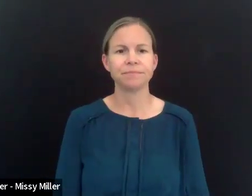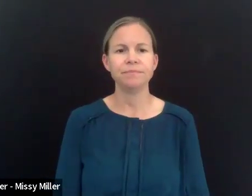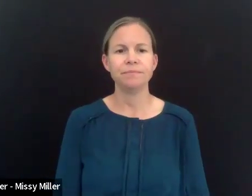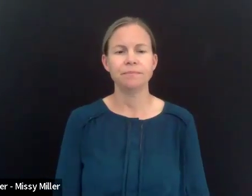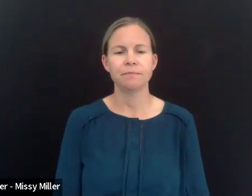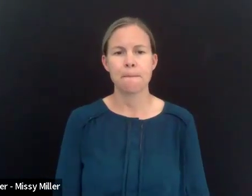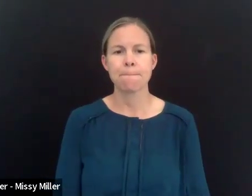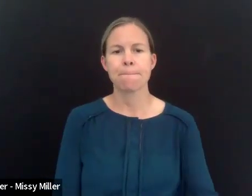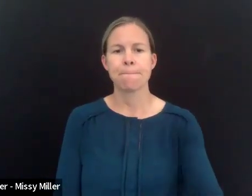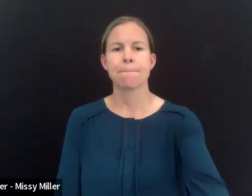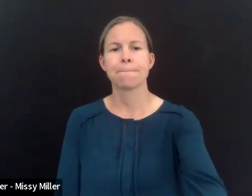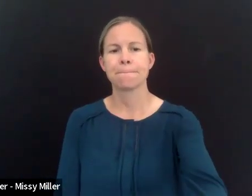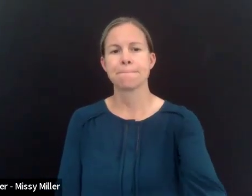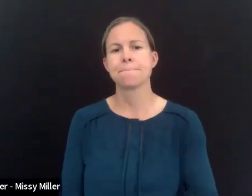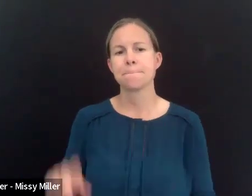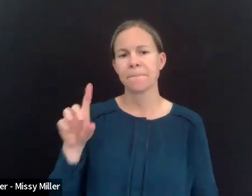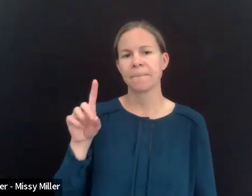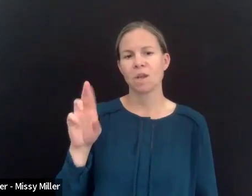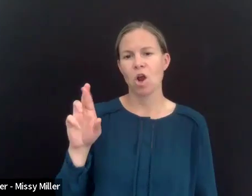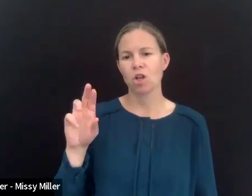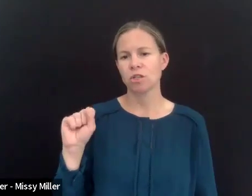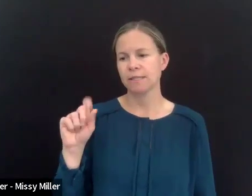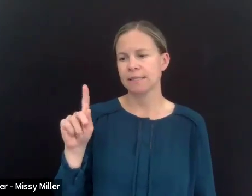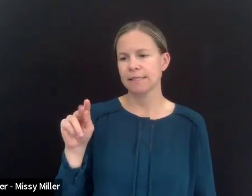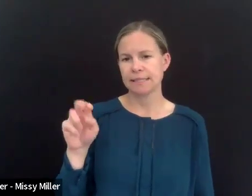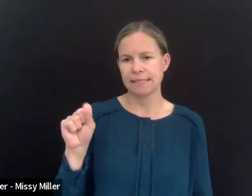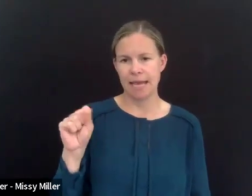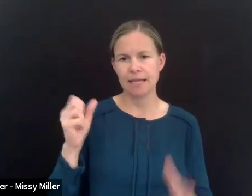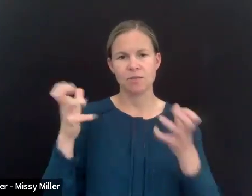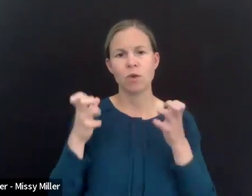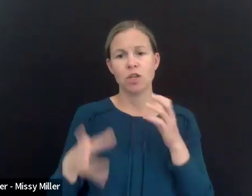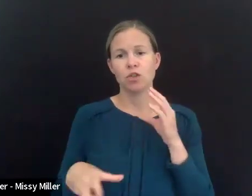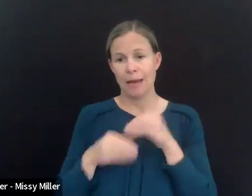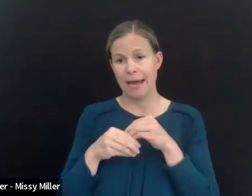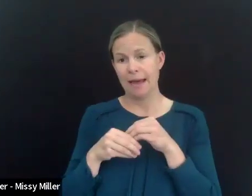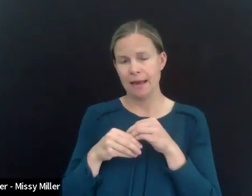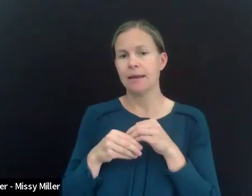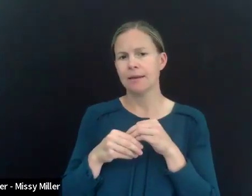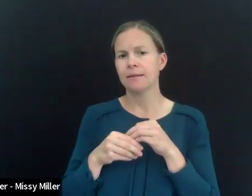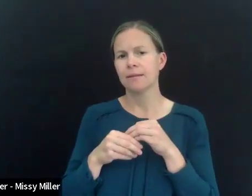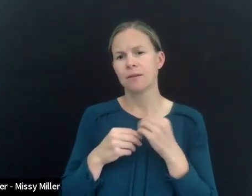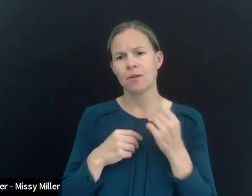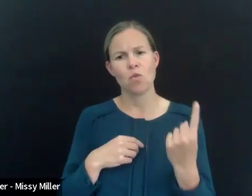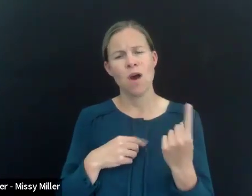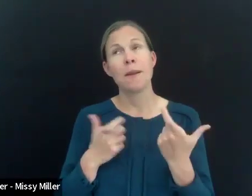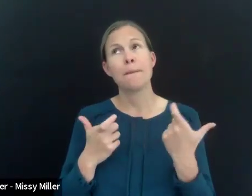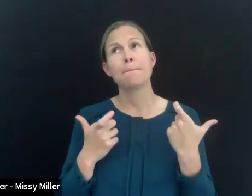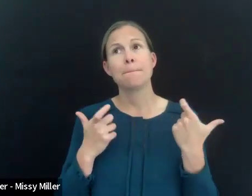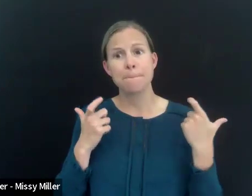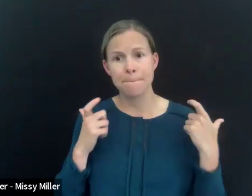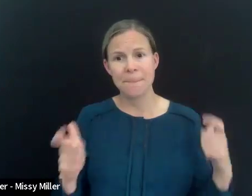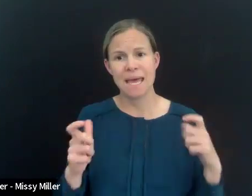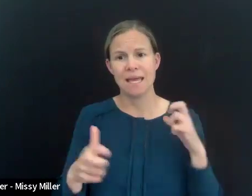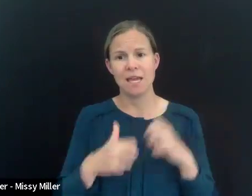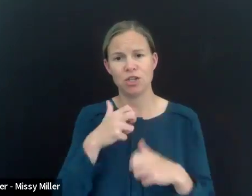said, which is one of the major issues that we run into, not just in Alabama, but anywhere, is that I think the